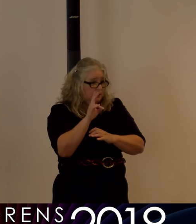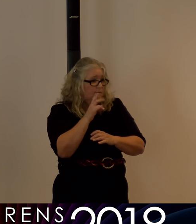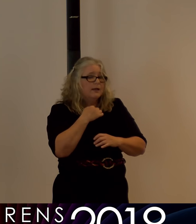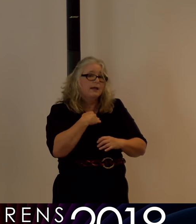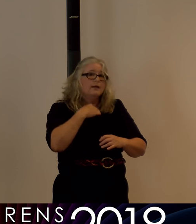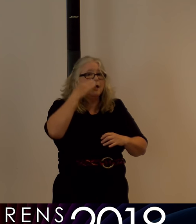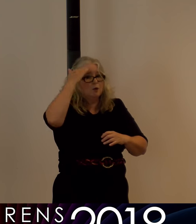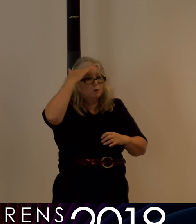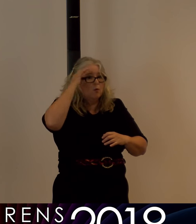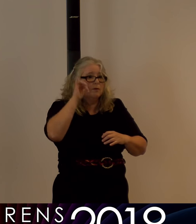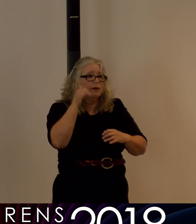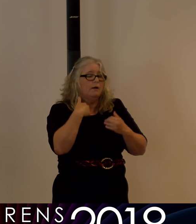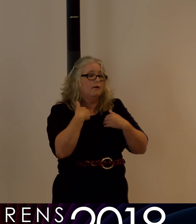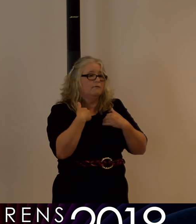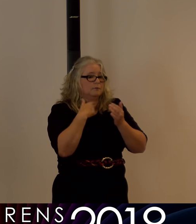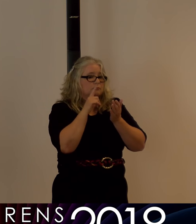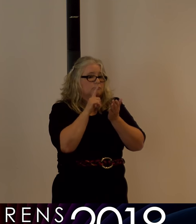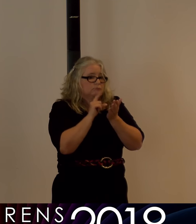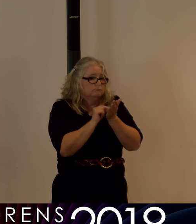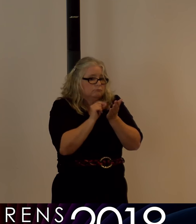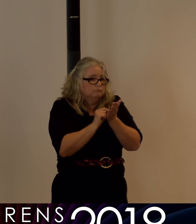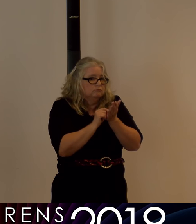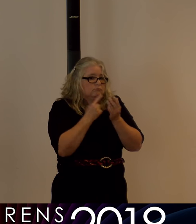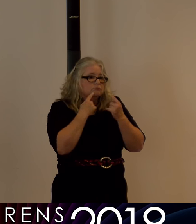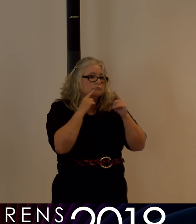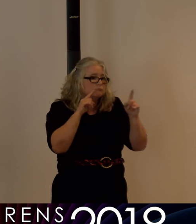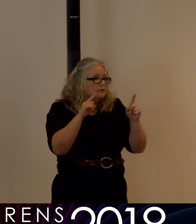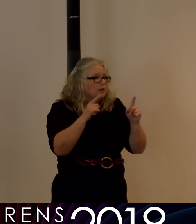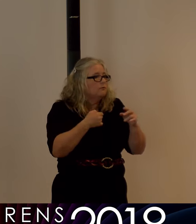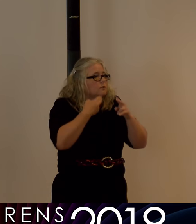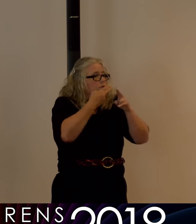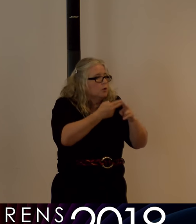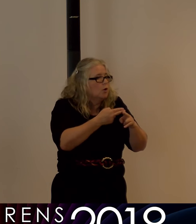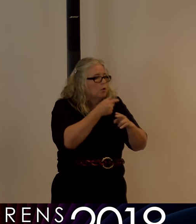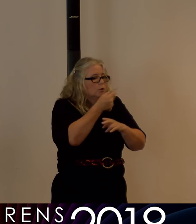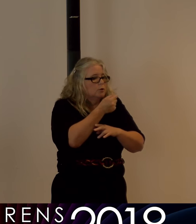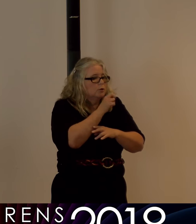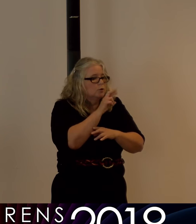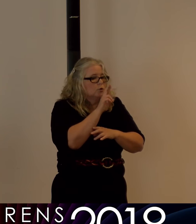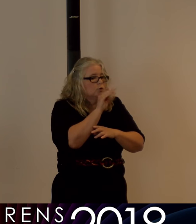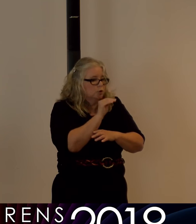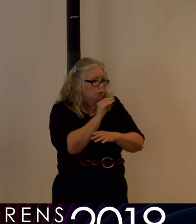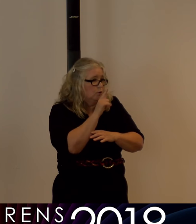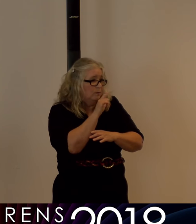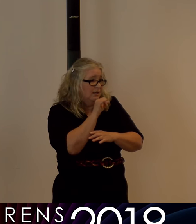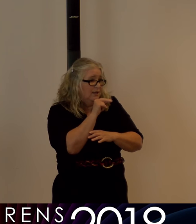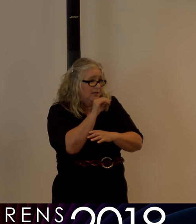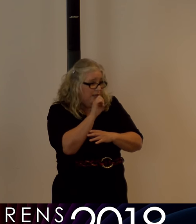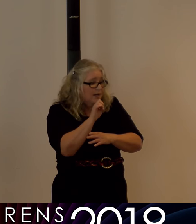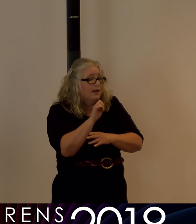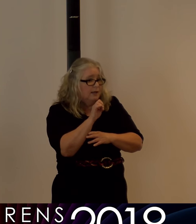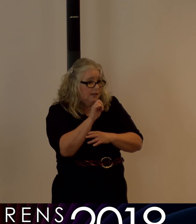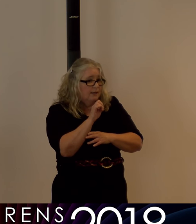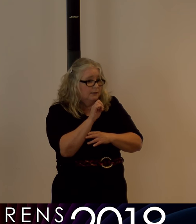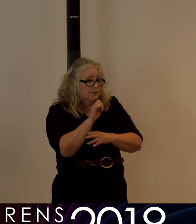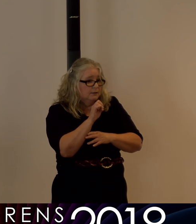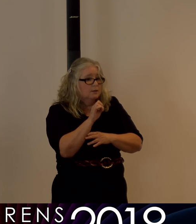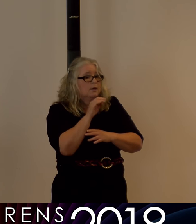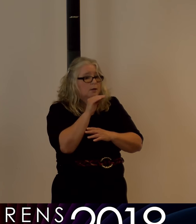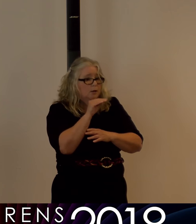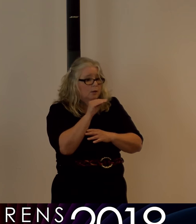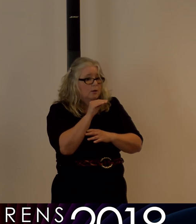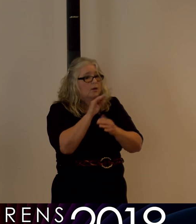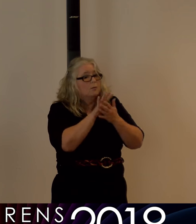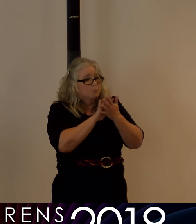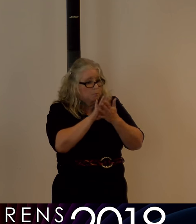I know there are publications of what's called germline mosaicism. Now, we're getting into the weeds a little bit, but germline